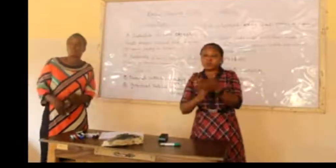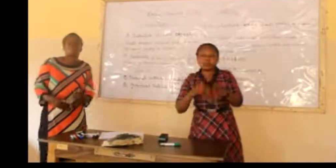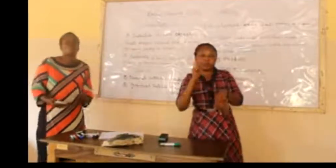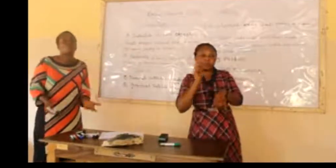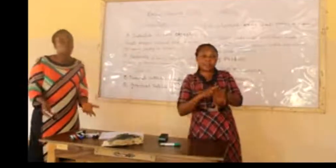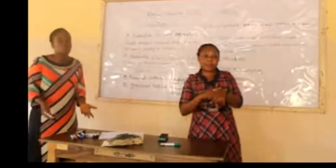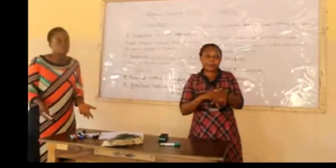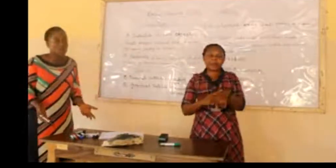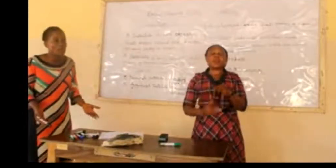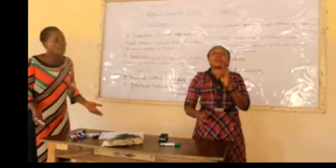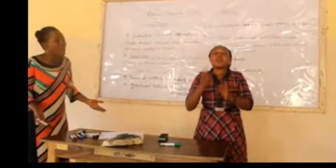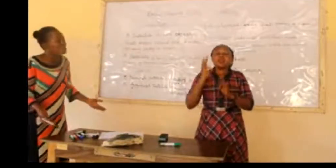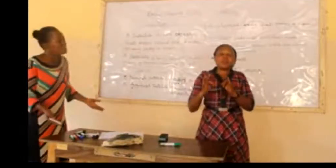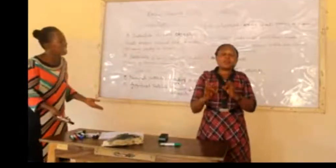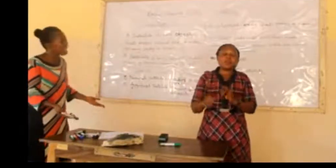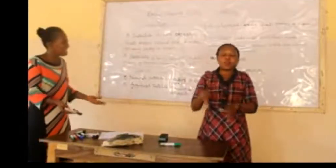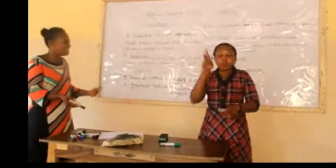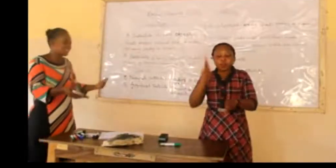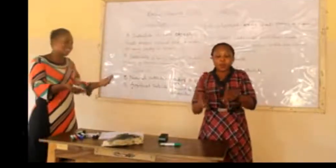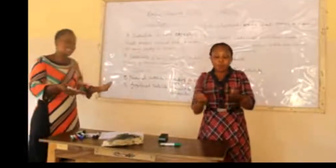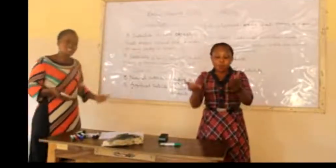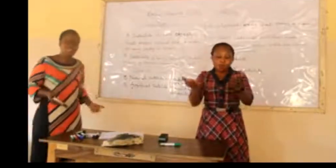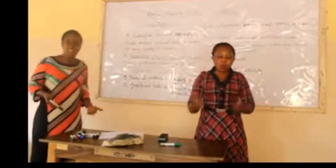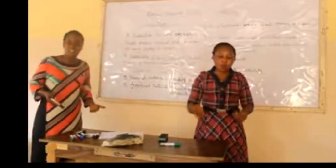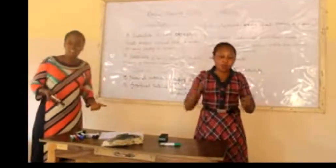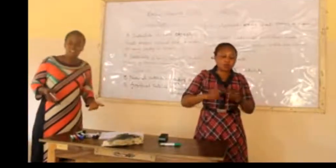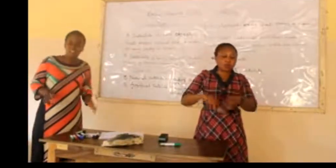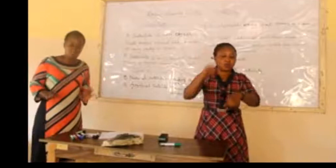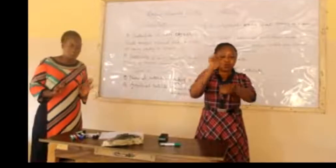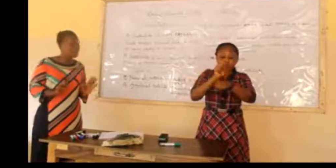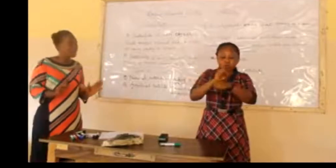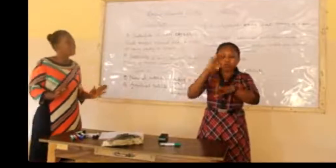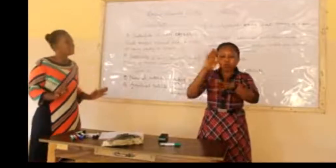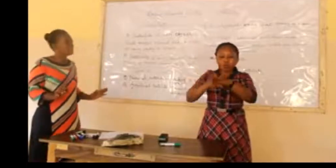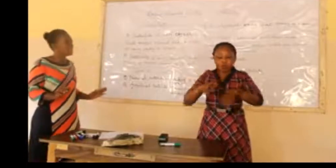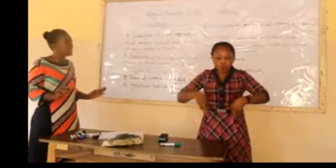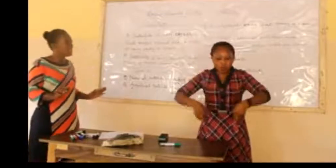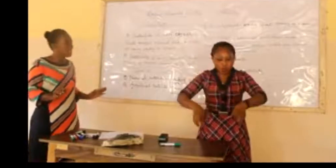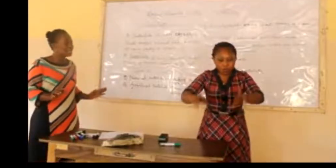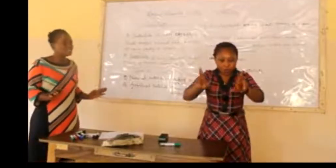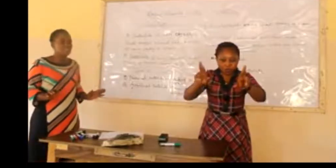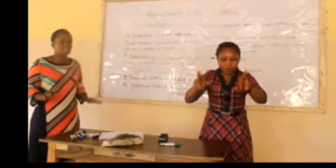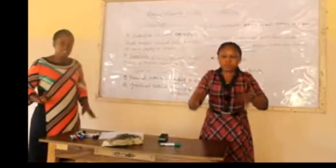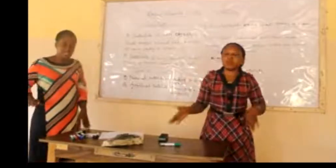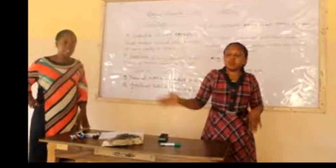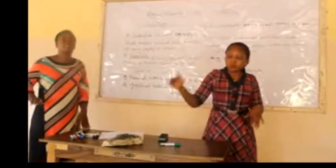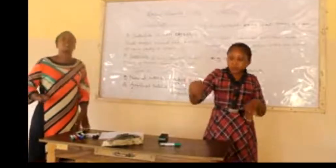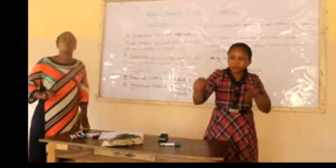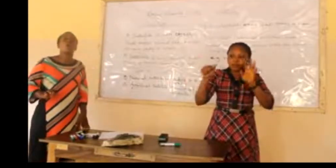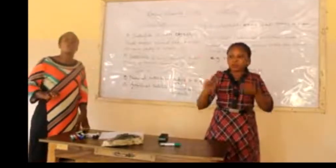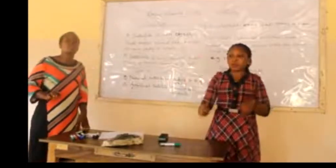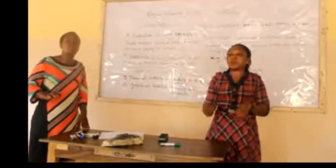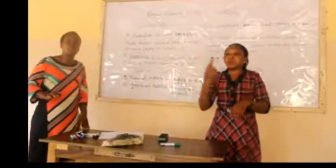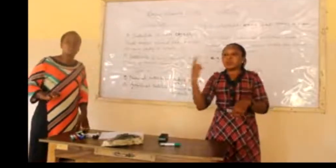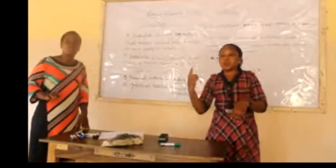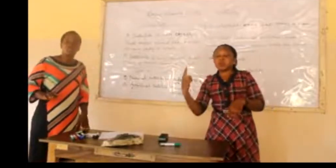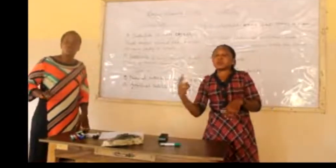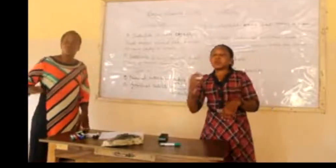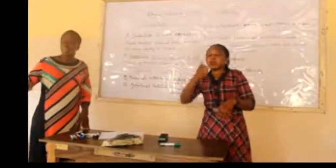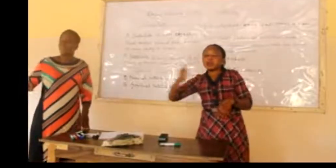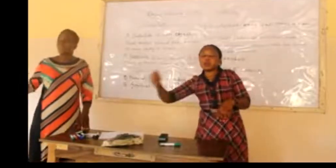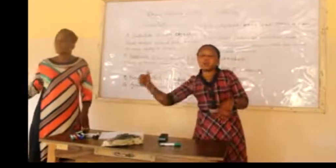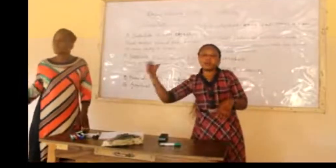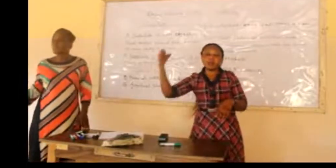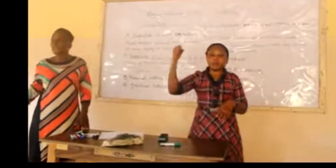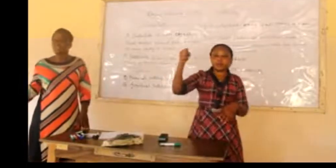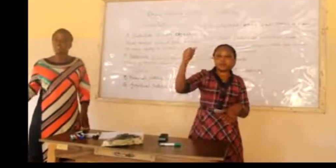to construct roads, how do they get the distance? They just mount a satellite, get the whole pictures